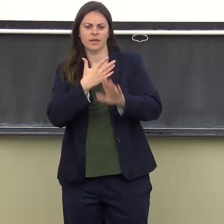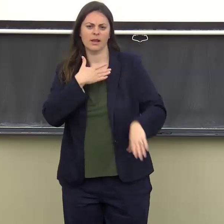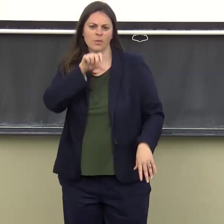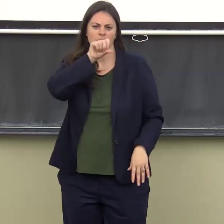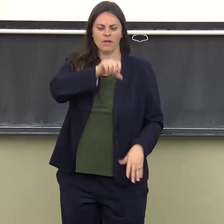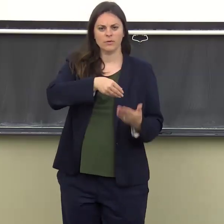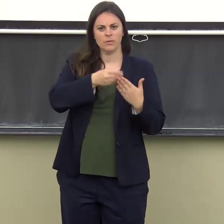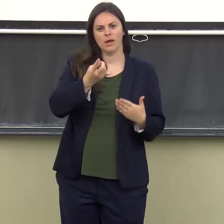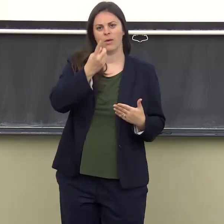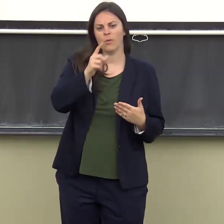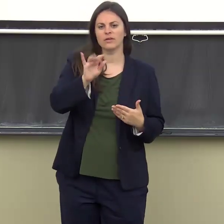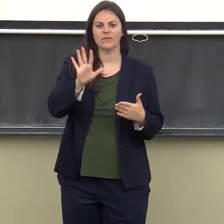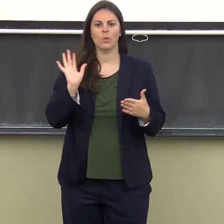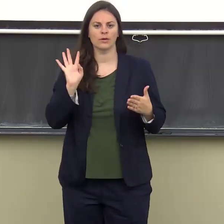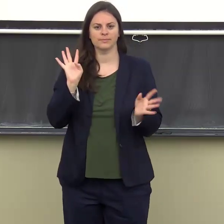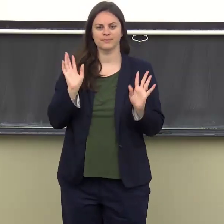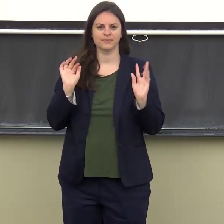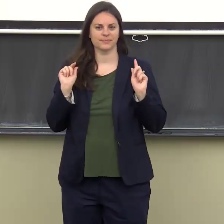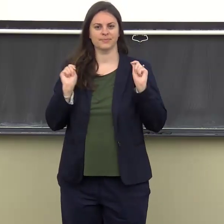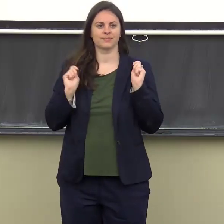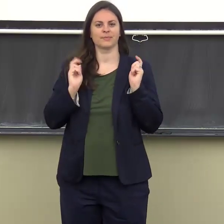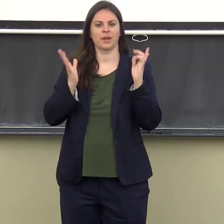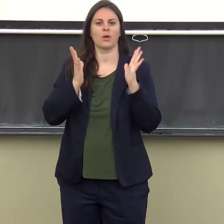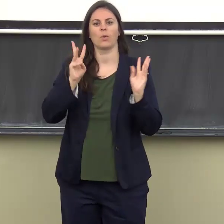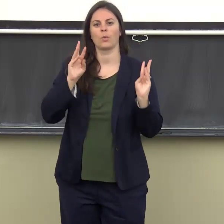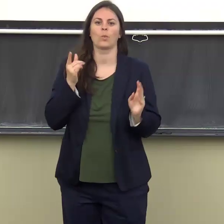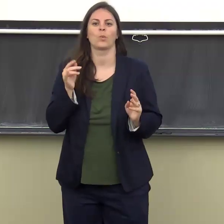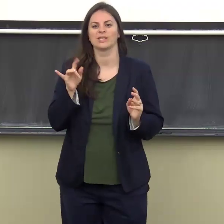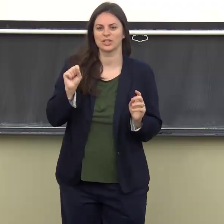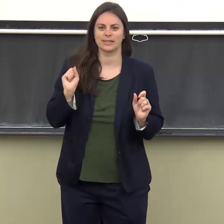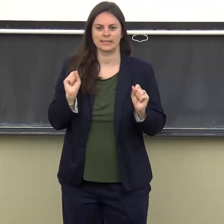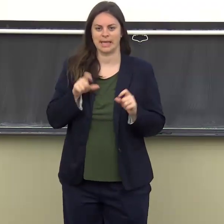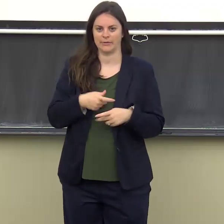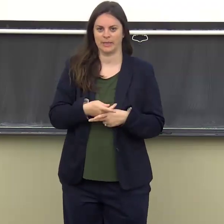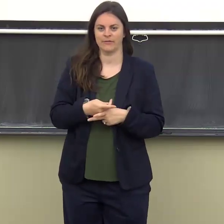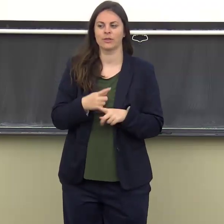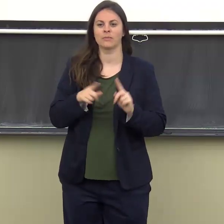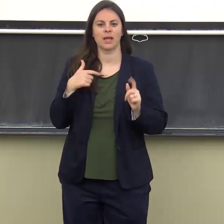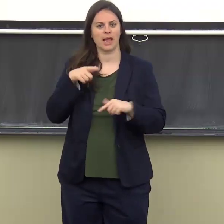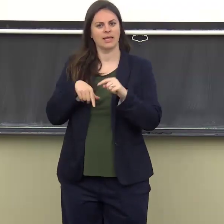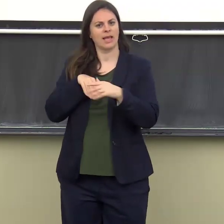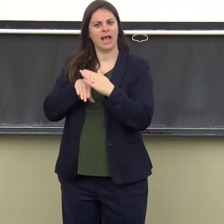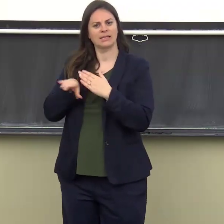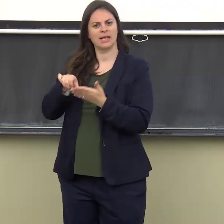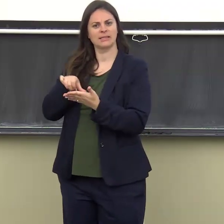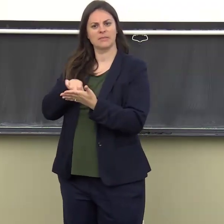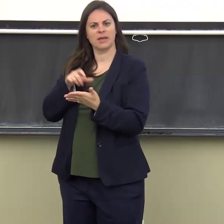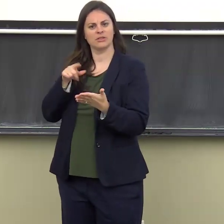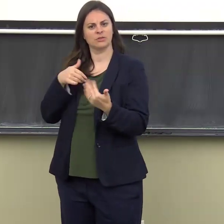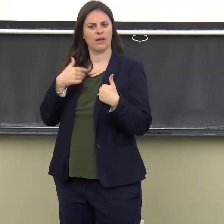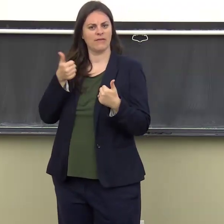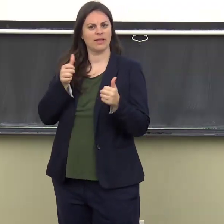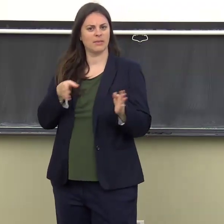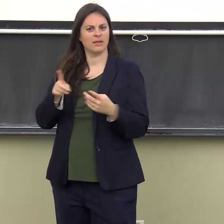one of your widgets. I'm gonna be careful here. I'd love to buy one of your widgets, but I can't access the page. Do you have any plans to address that